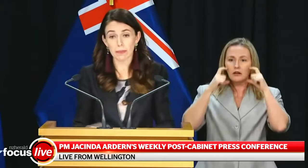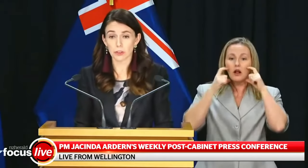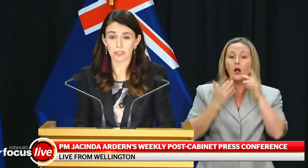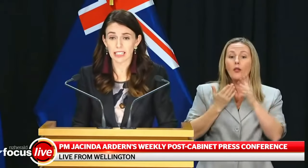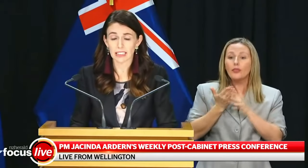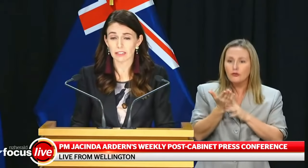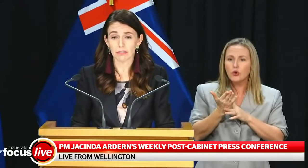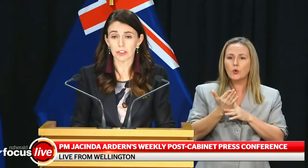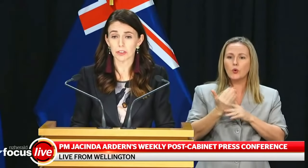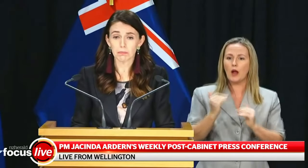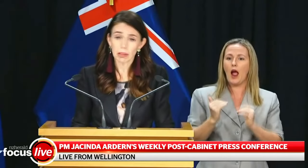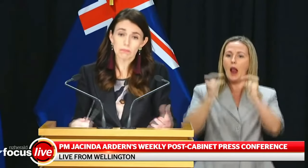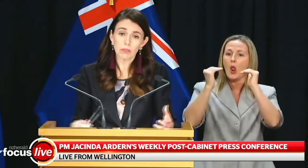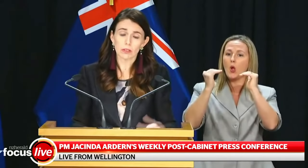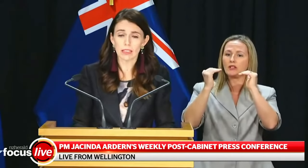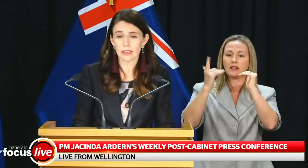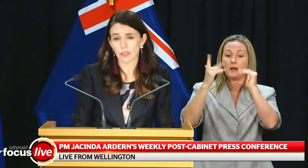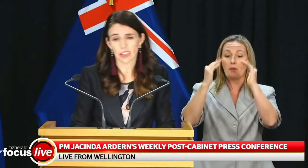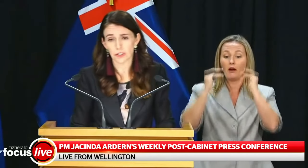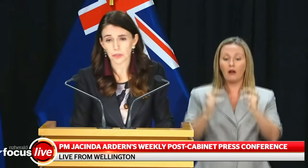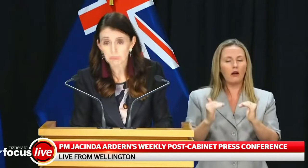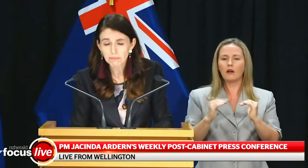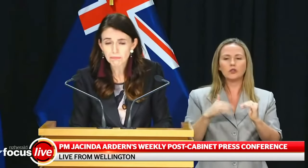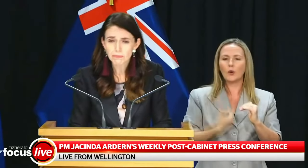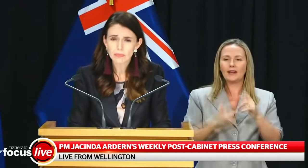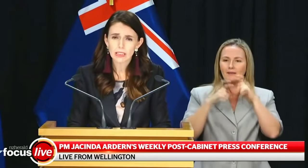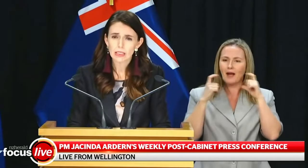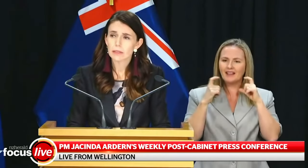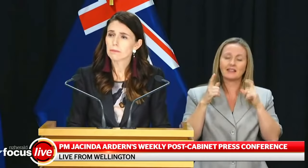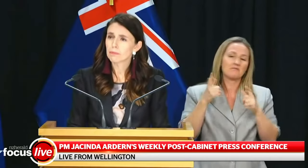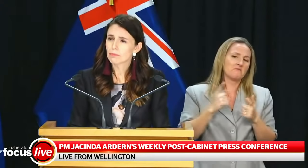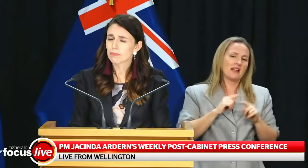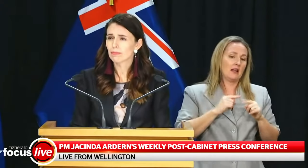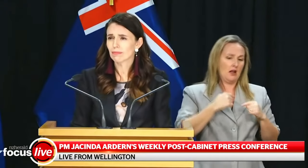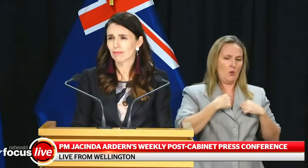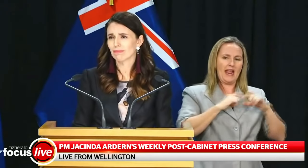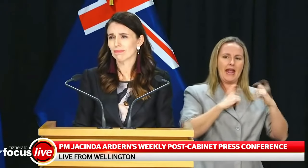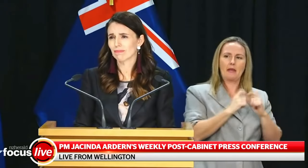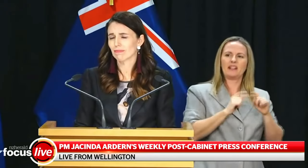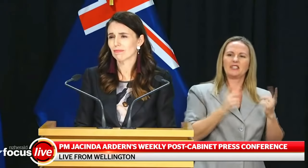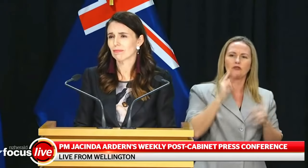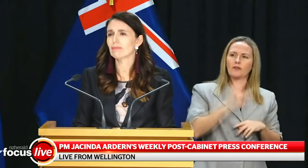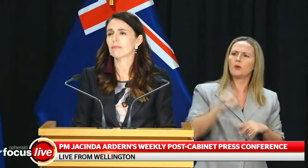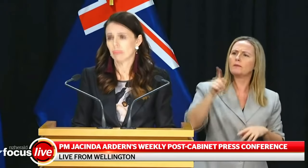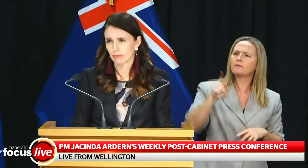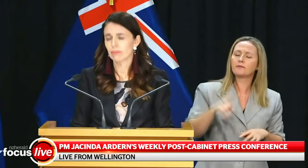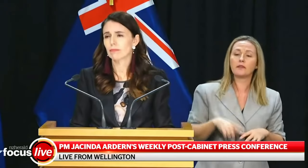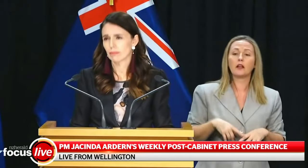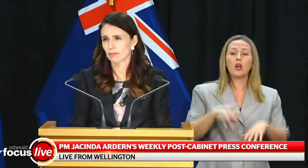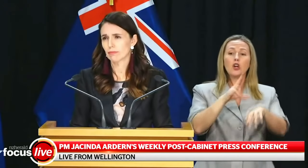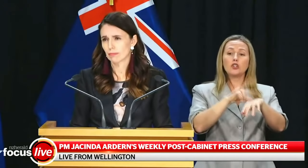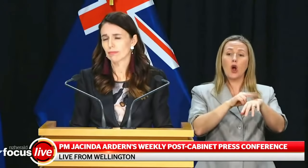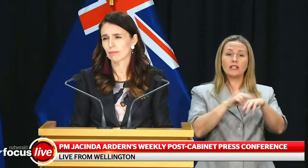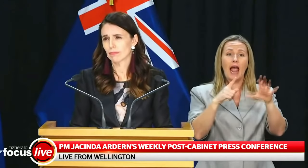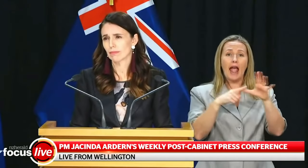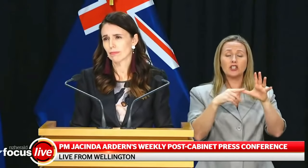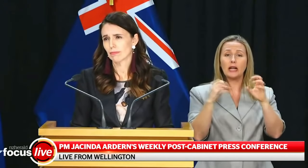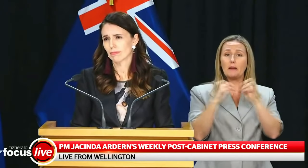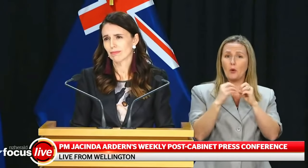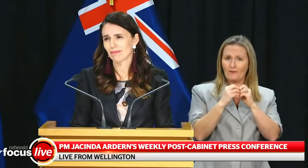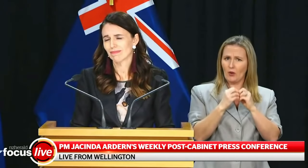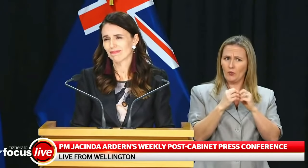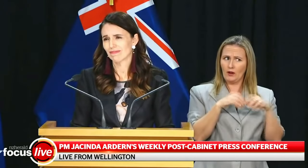We happen to have taken a different view. But look, that's not unusual. Bloomfield himself gave that advice in a recent Cabinet paper. Is it problematic that